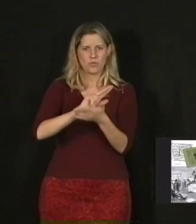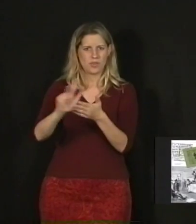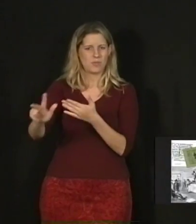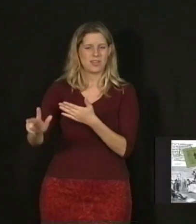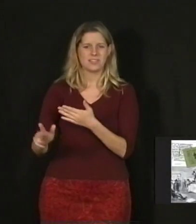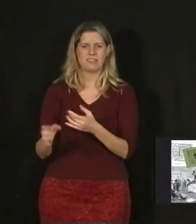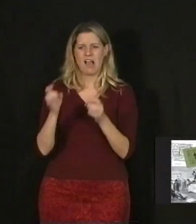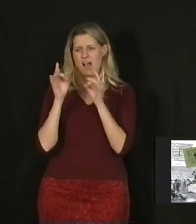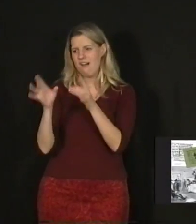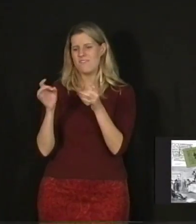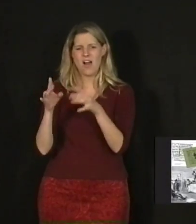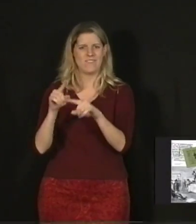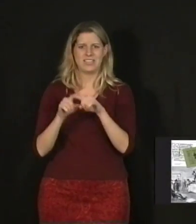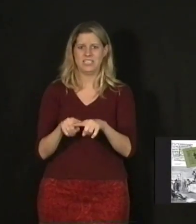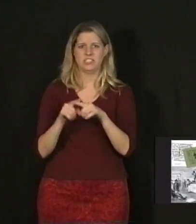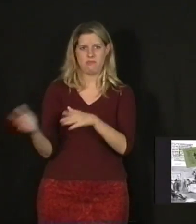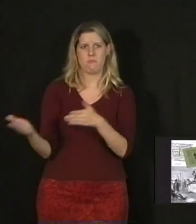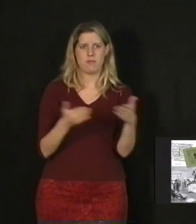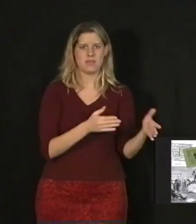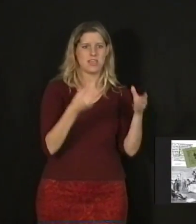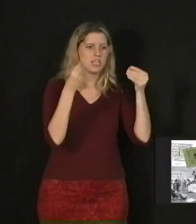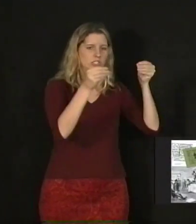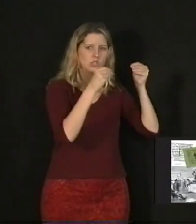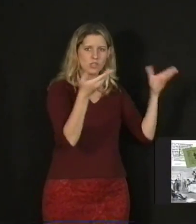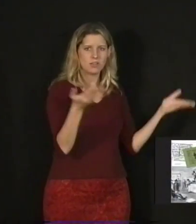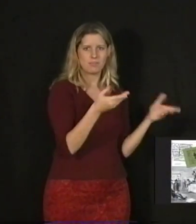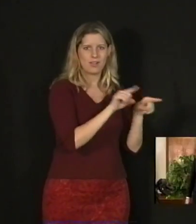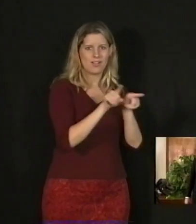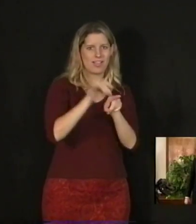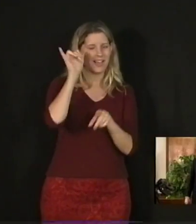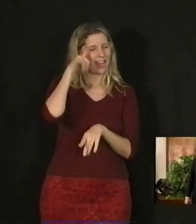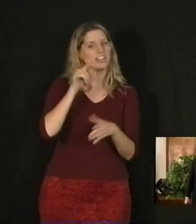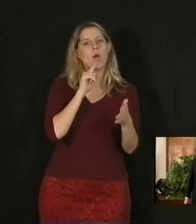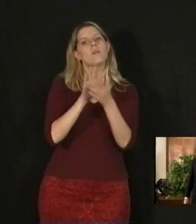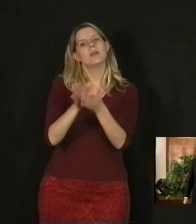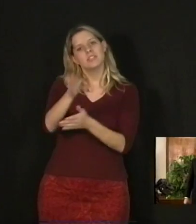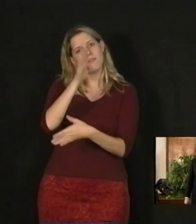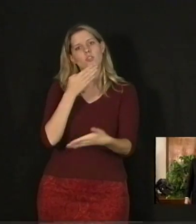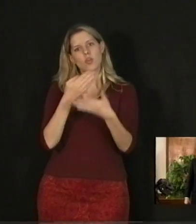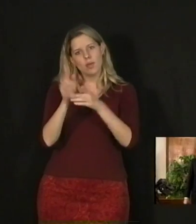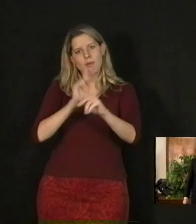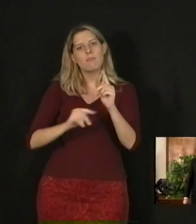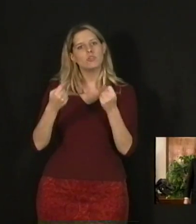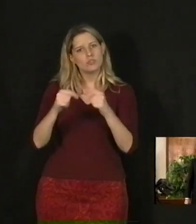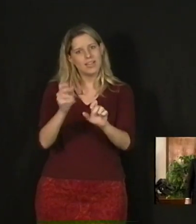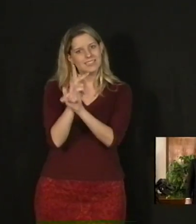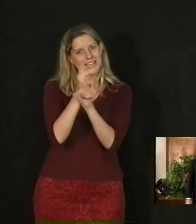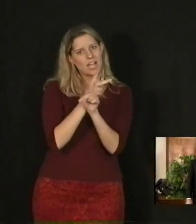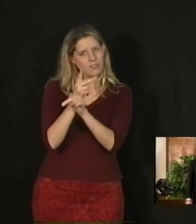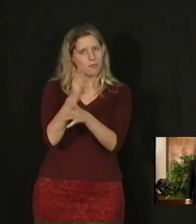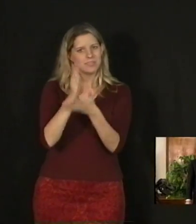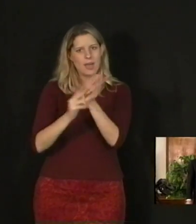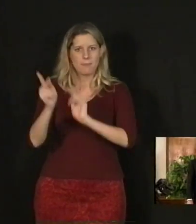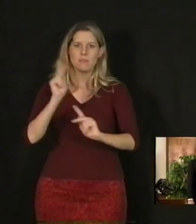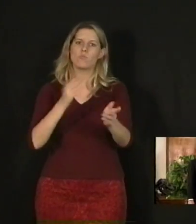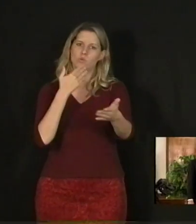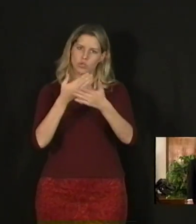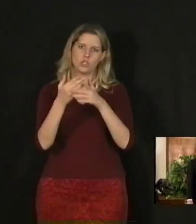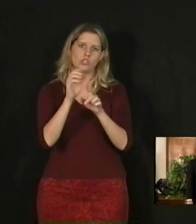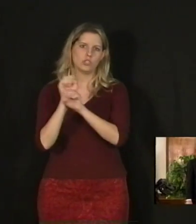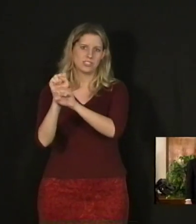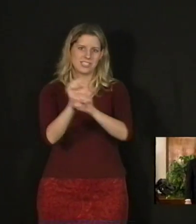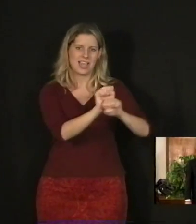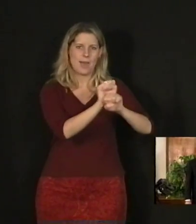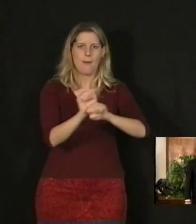then sold them over here like cows. Now, praise God for the good people who tried to take care of them. You know, some people really were good to their slaves. But the whole concept of slavery is based